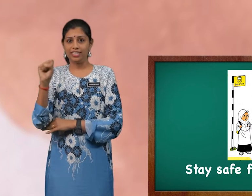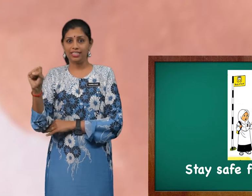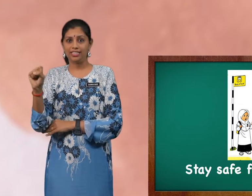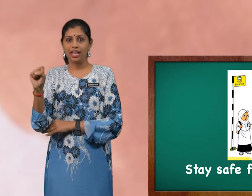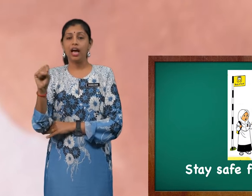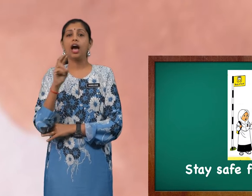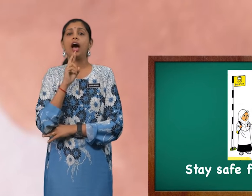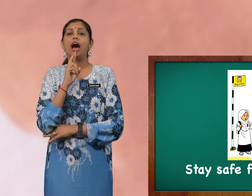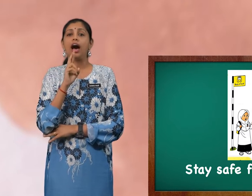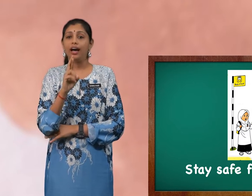Strangers are